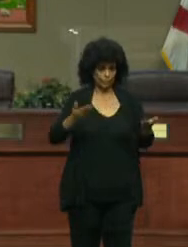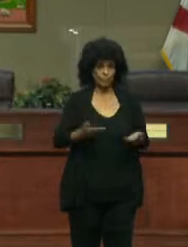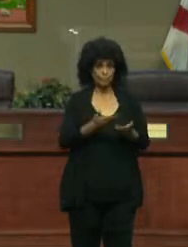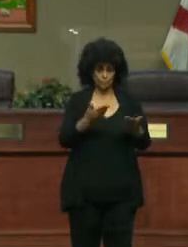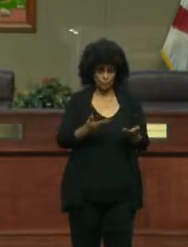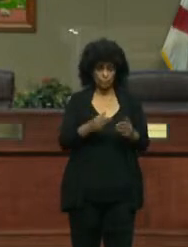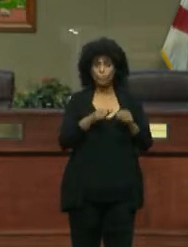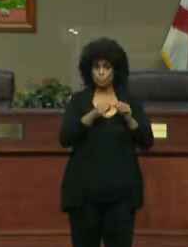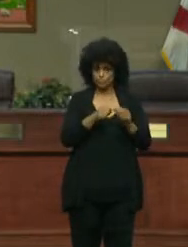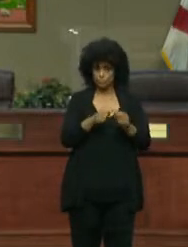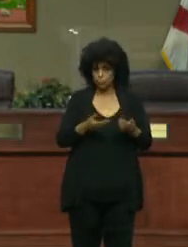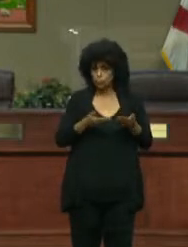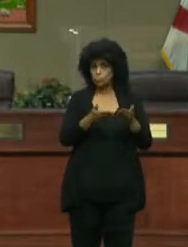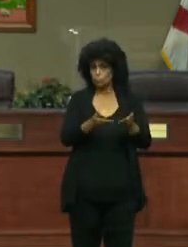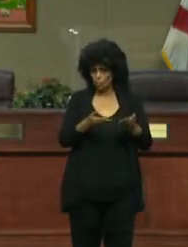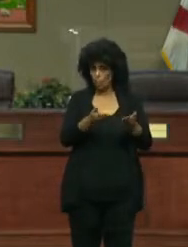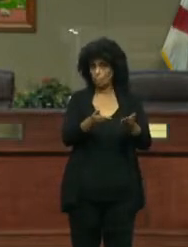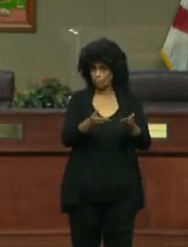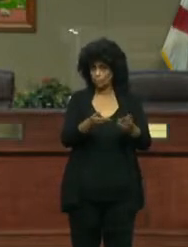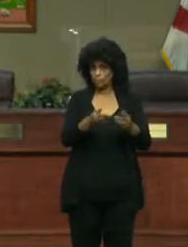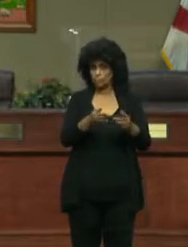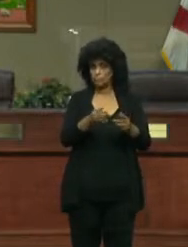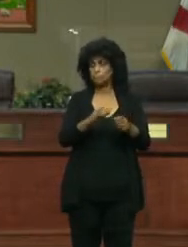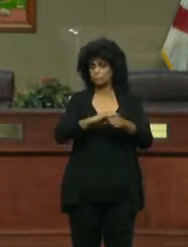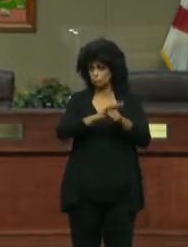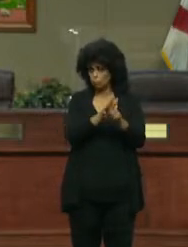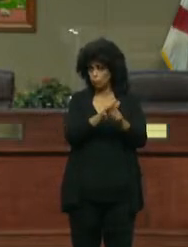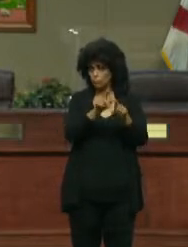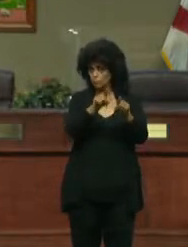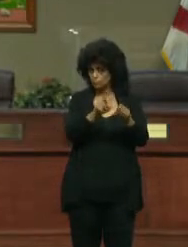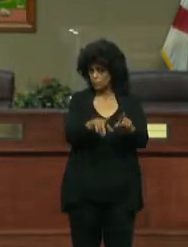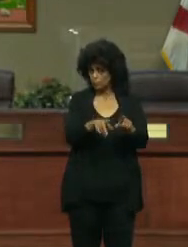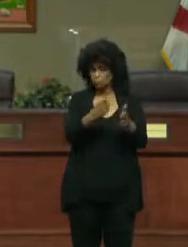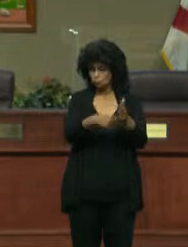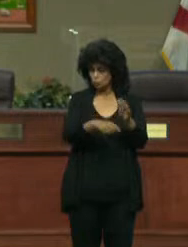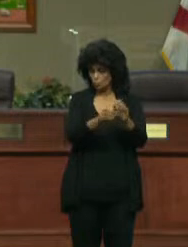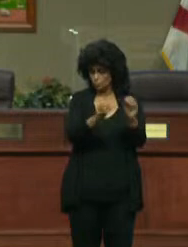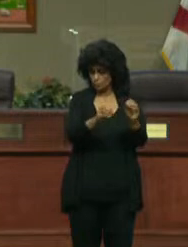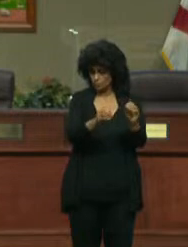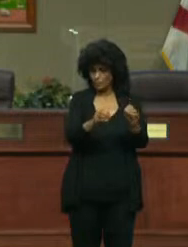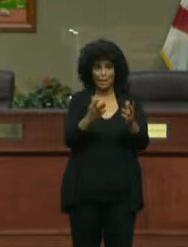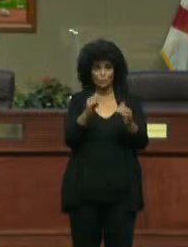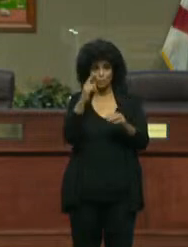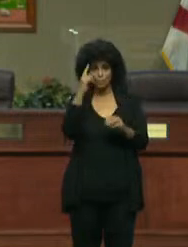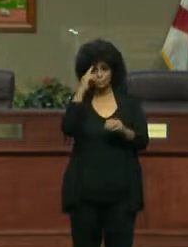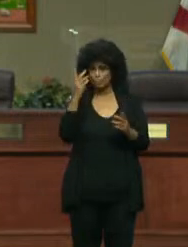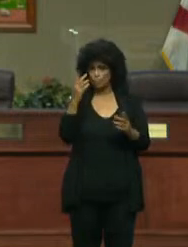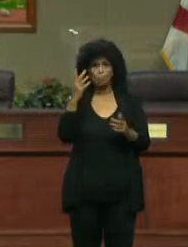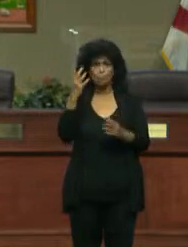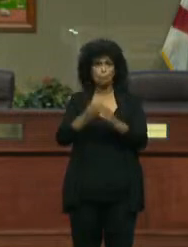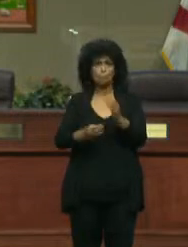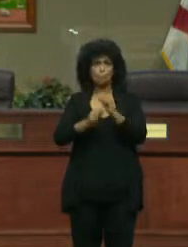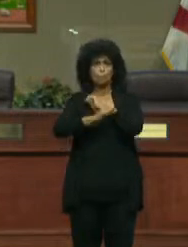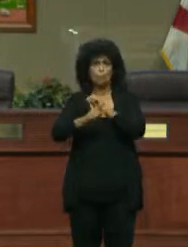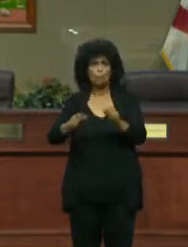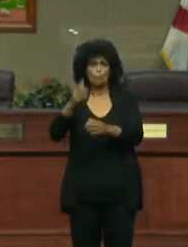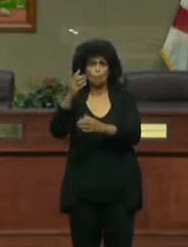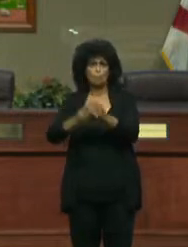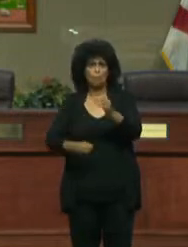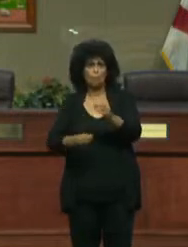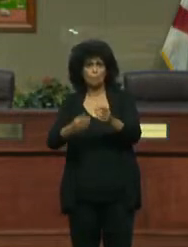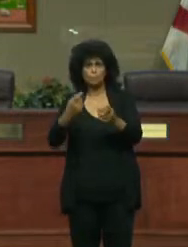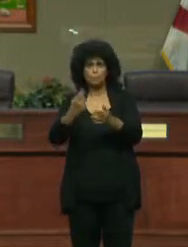to offer free testing. So I don't want you to think that there won't be any testing available, free